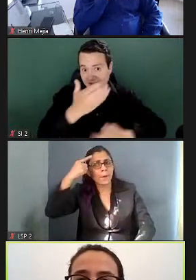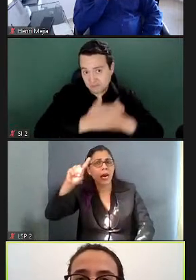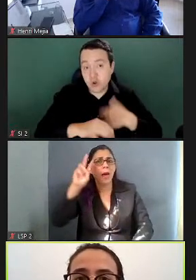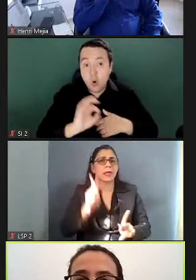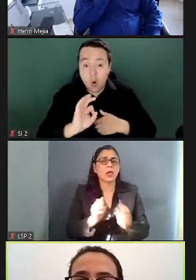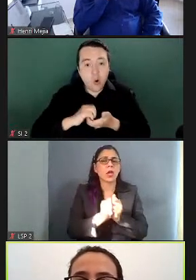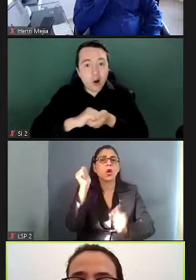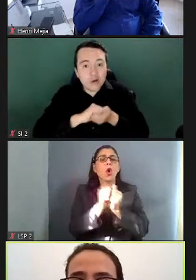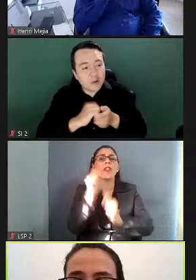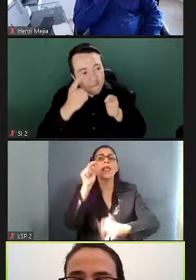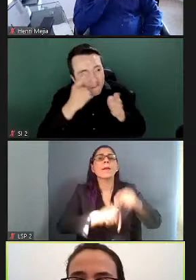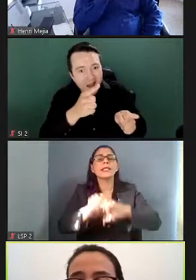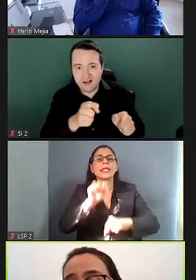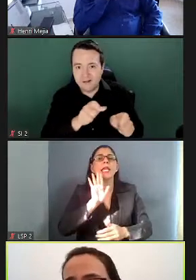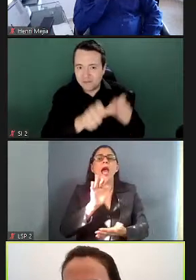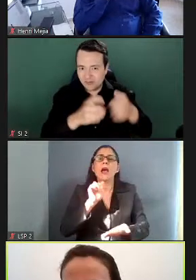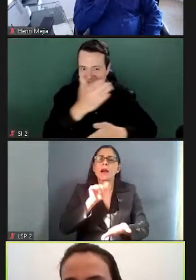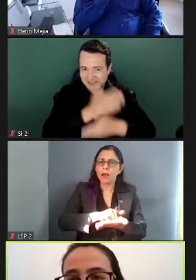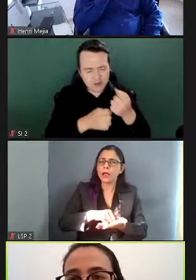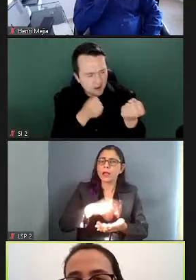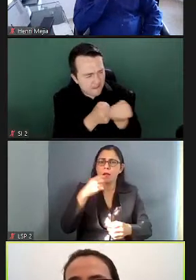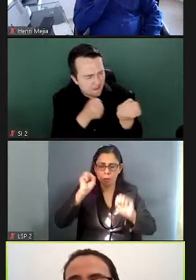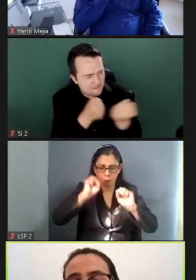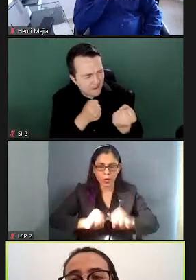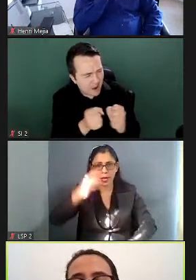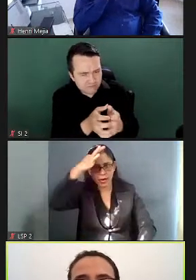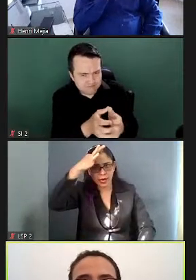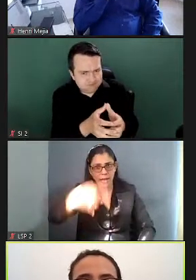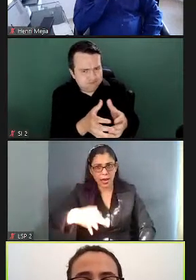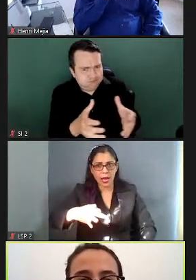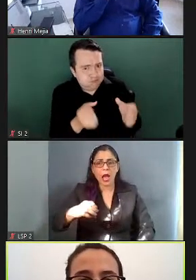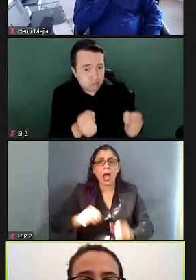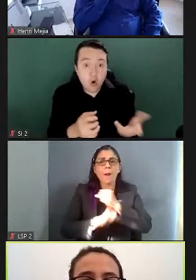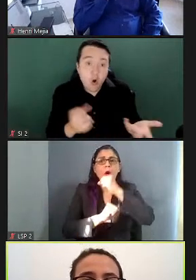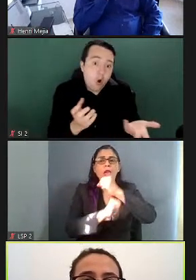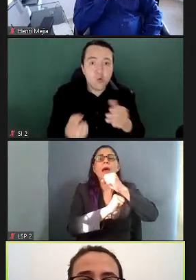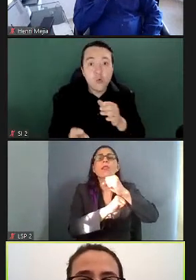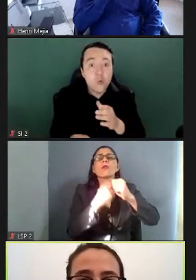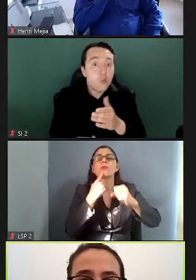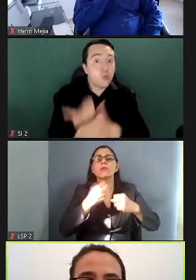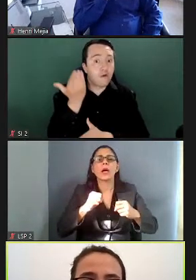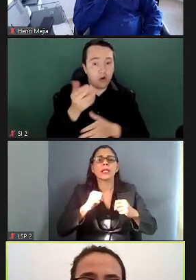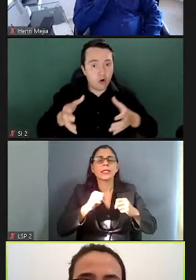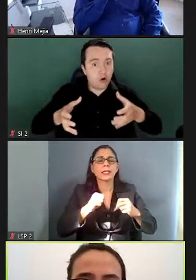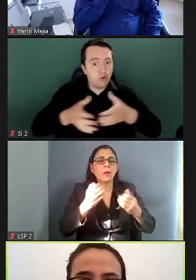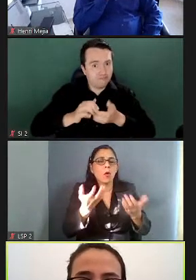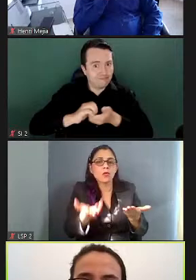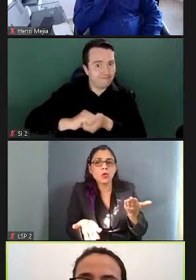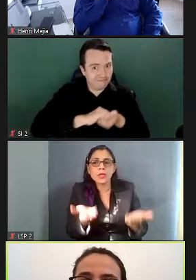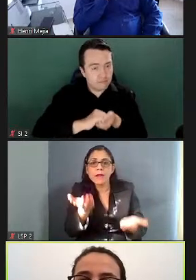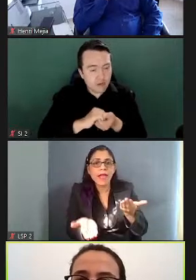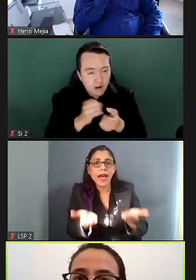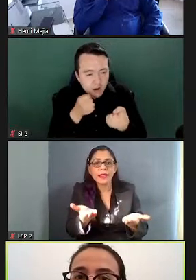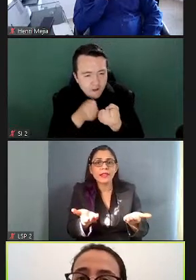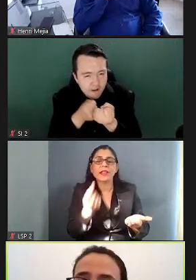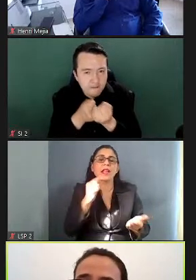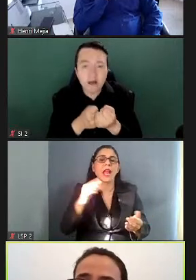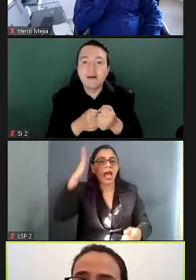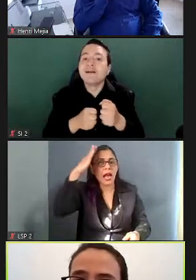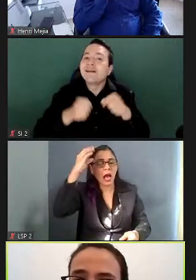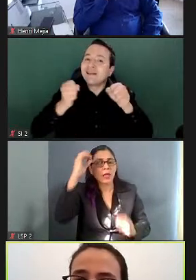of and for persons with disabilities and those that can be created supporting their